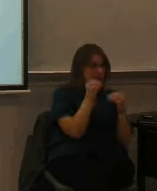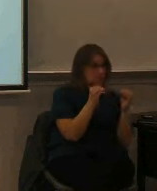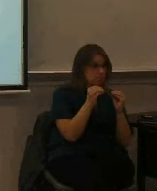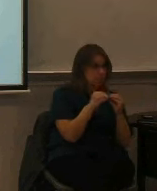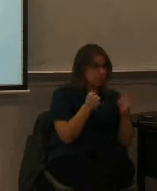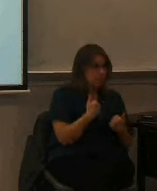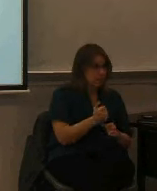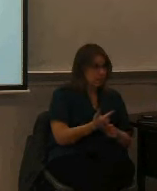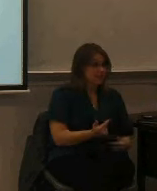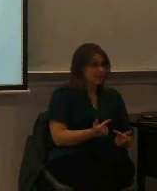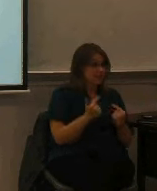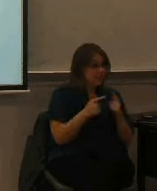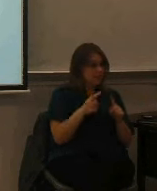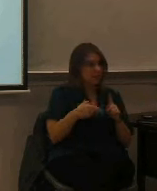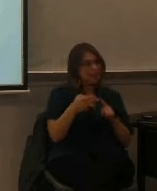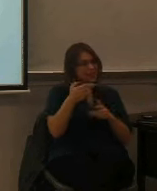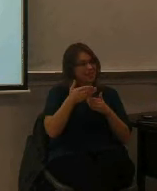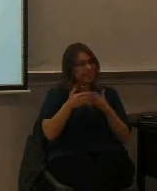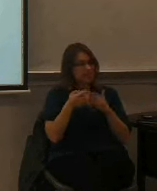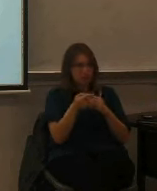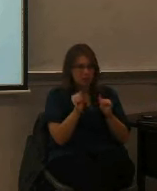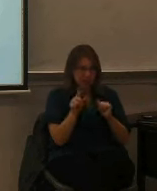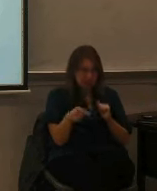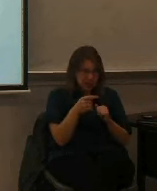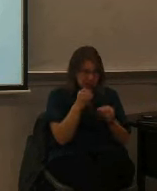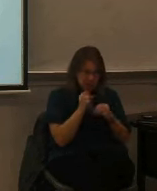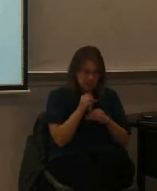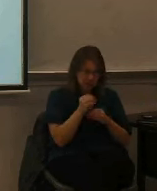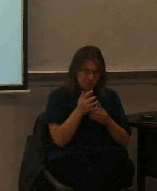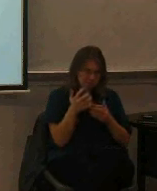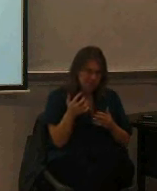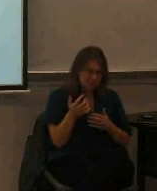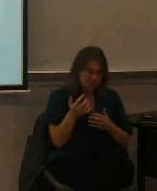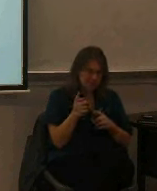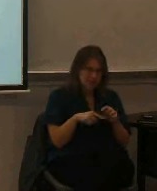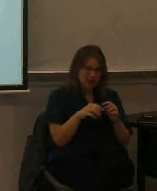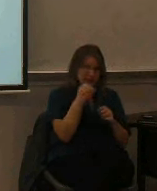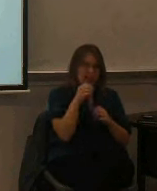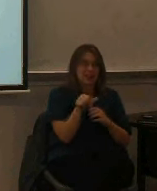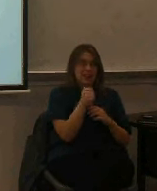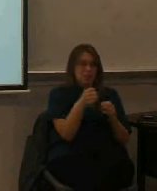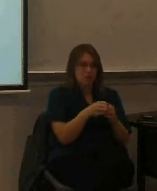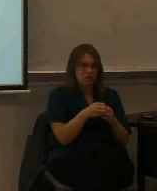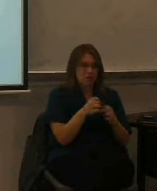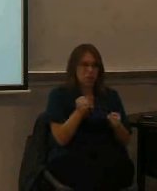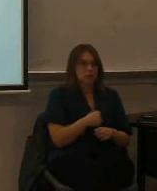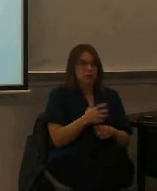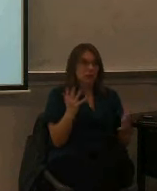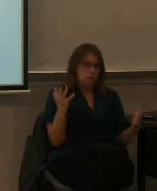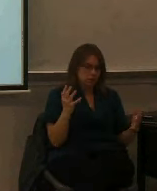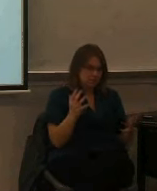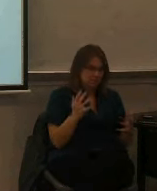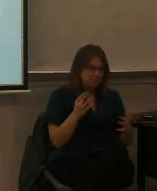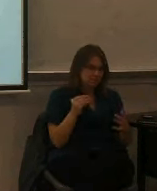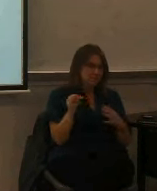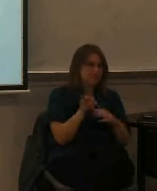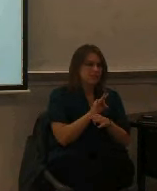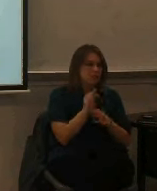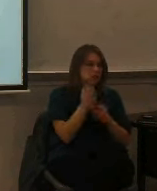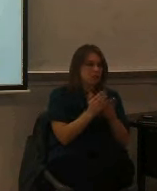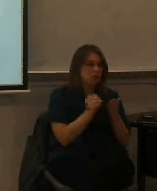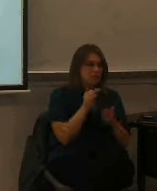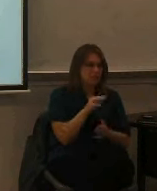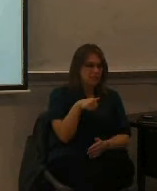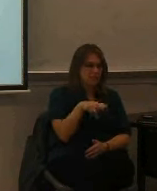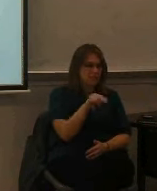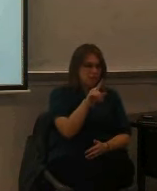at the high end, you can only eat so much, right? So you don't eat anymore. You can't eat anymore. And a function of particle quality.